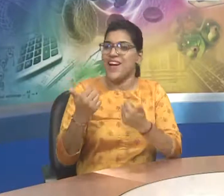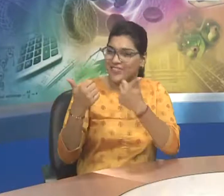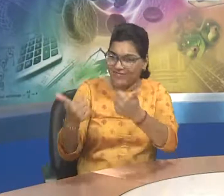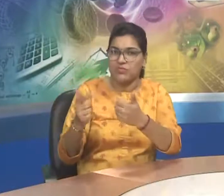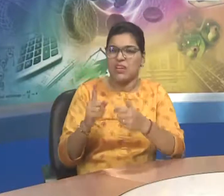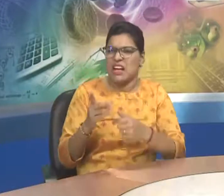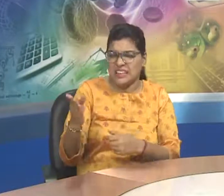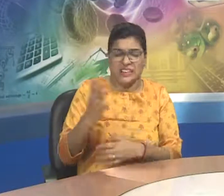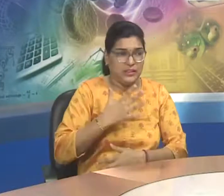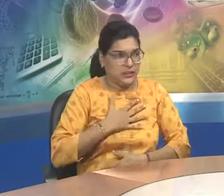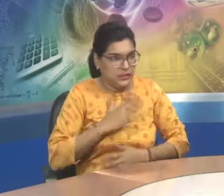disease.